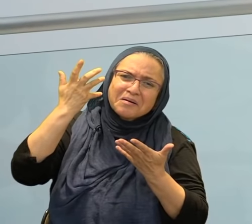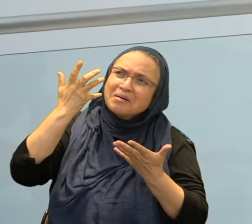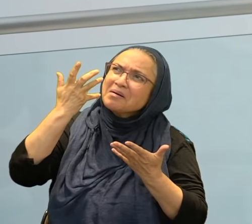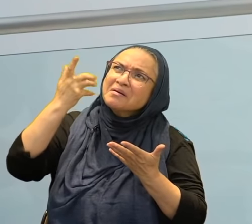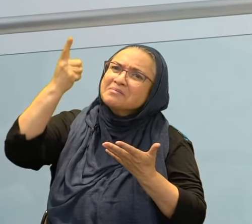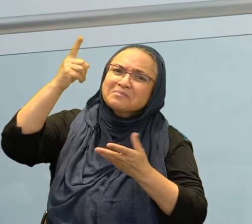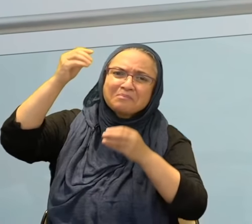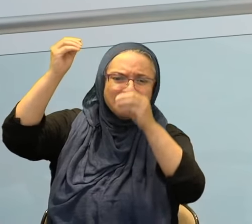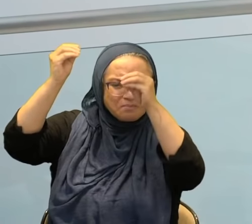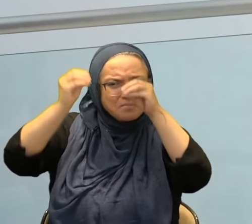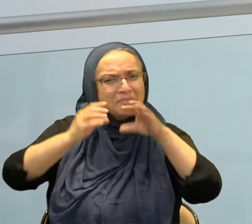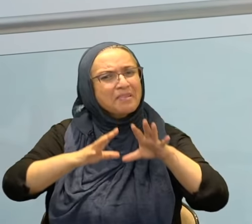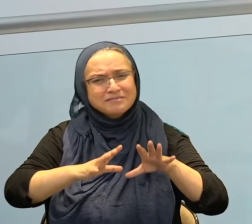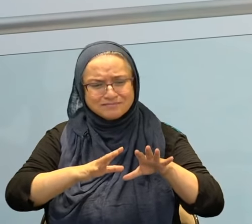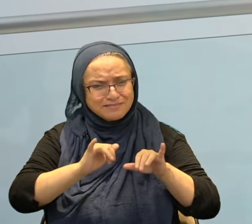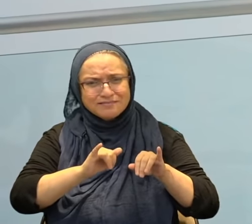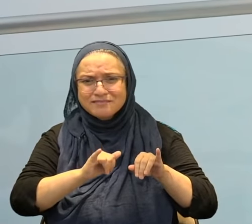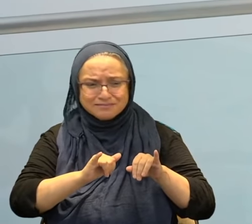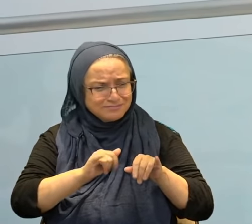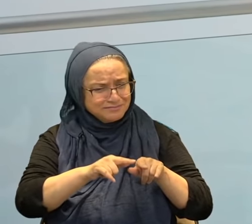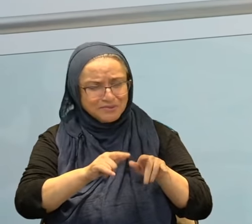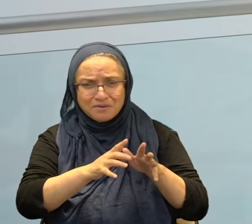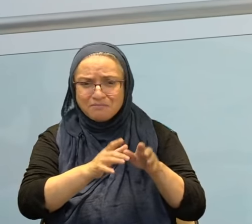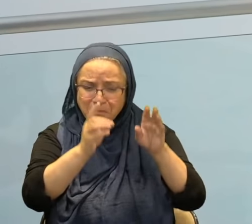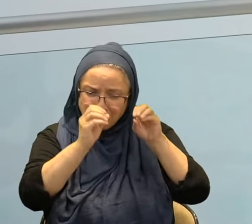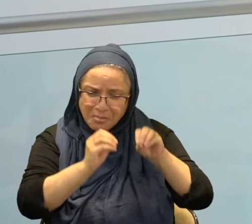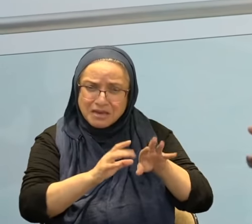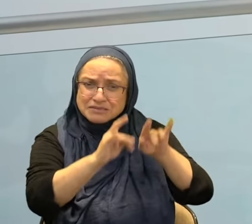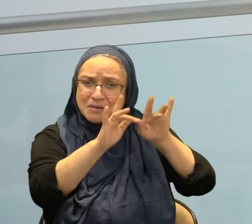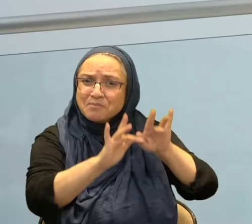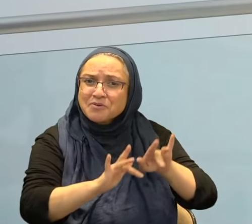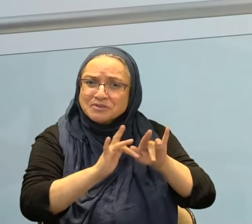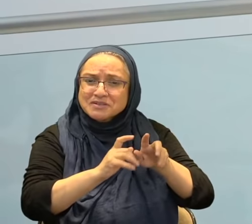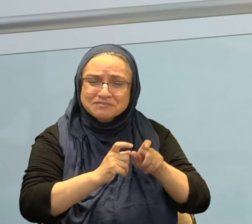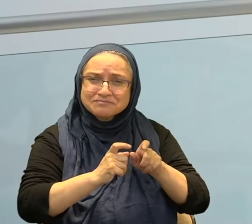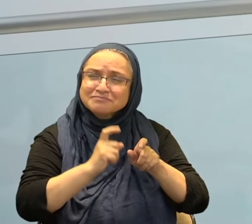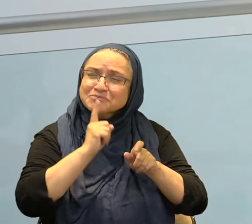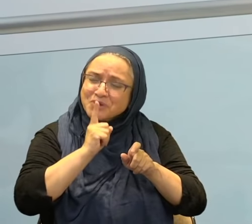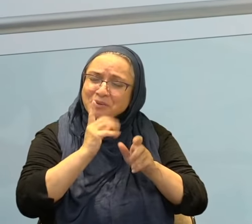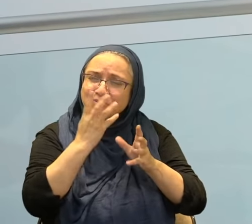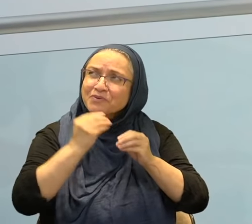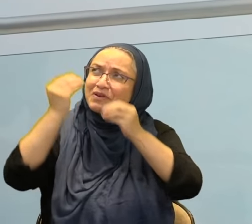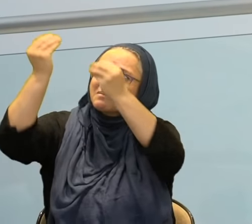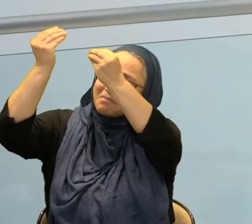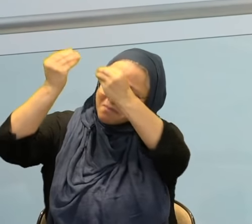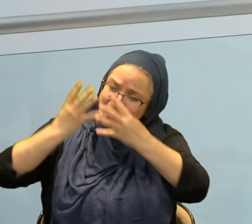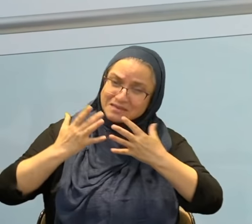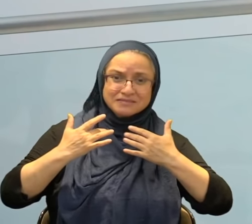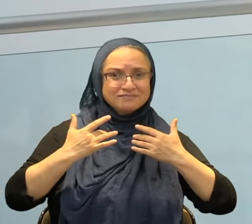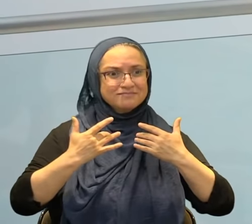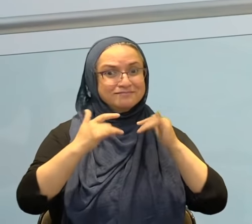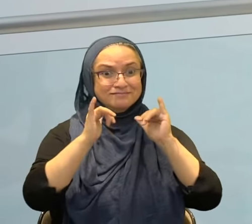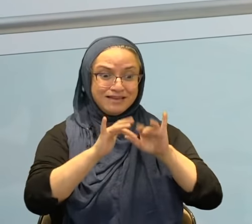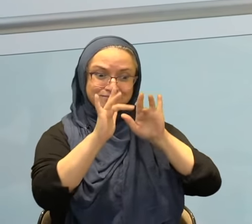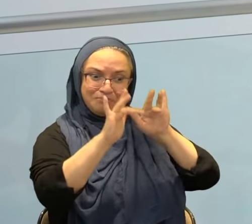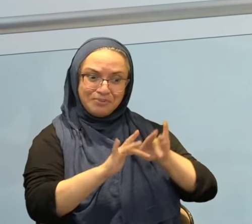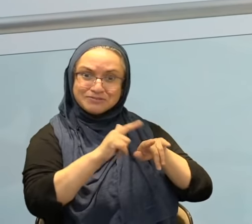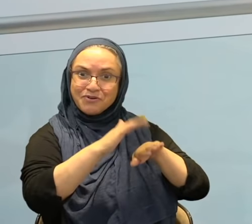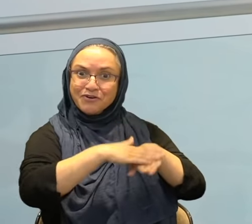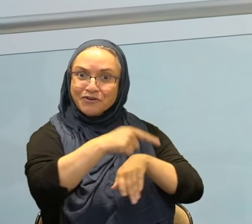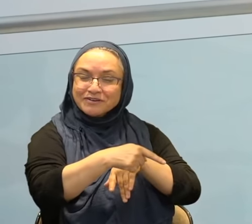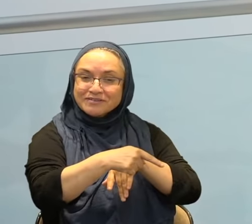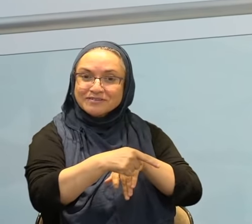that Allah subhanaaala would reveal Quran for me. Who am I? 10 verses of the Quran come down to defend me. Who am